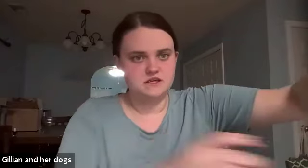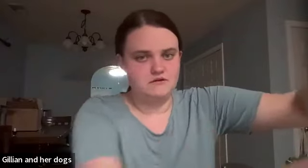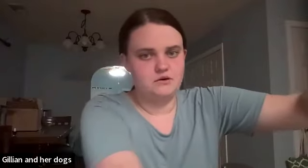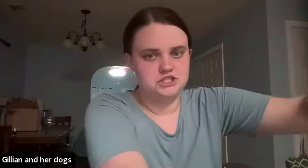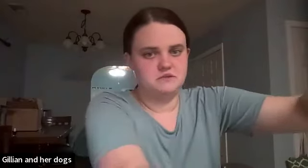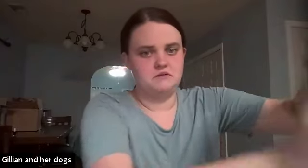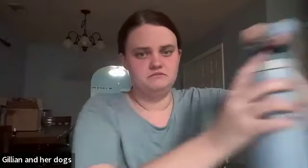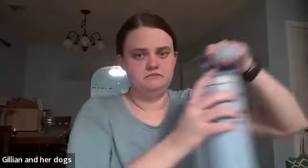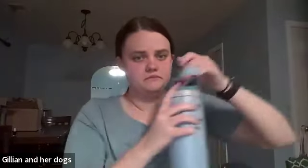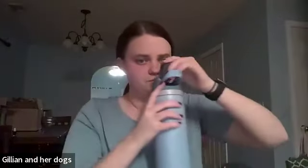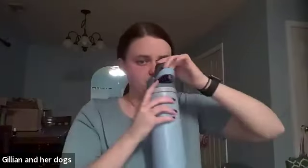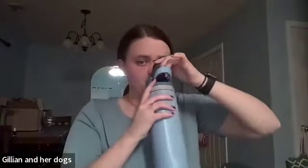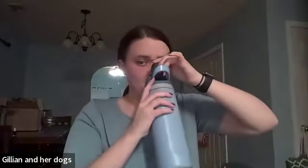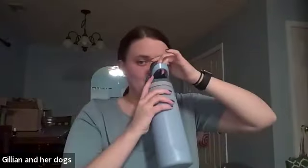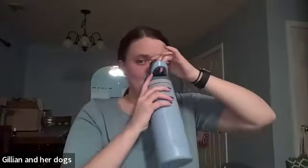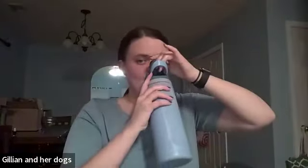that you have questions about.